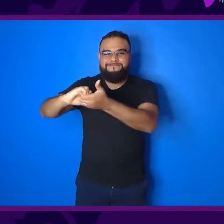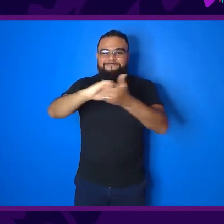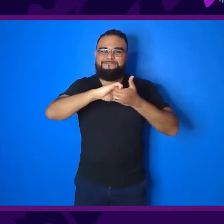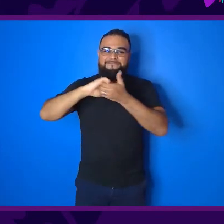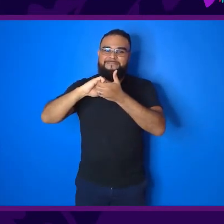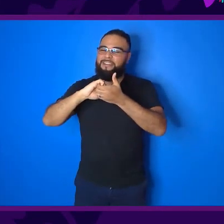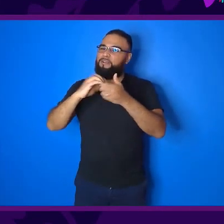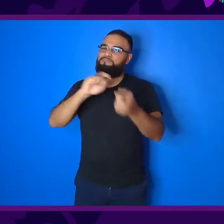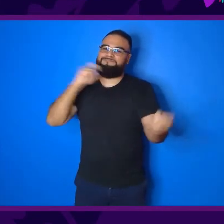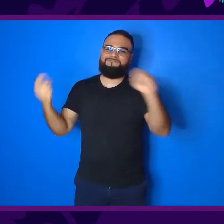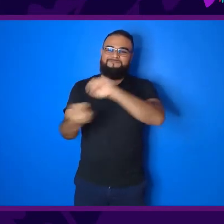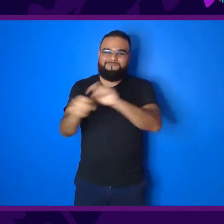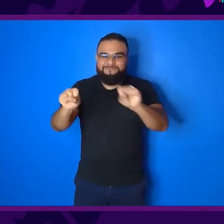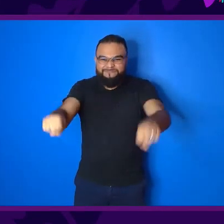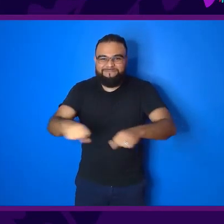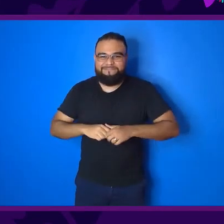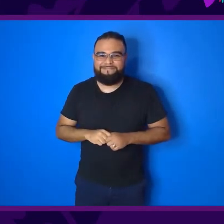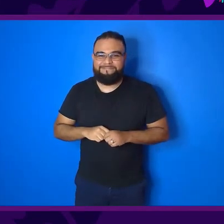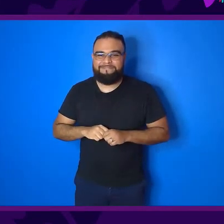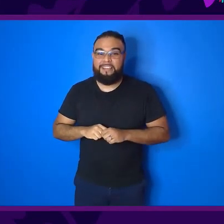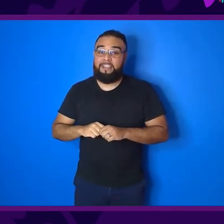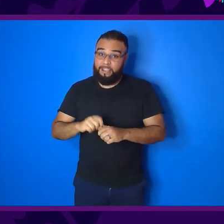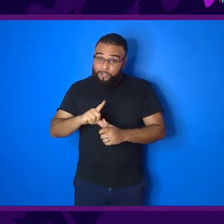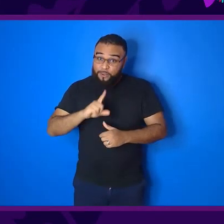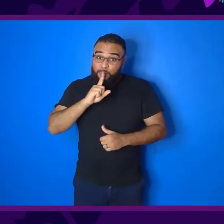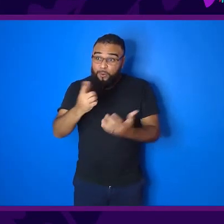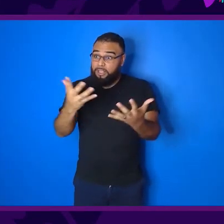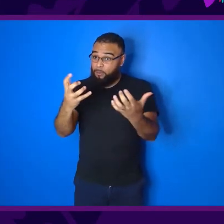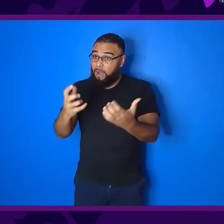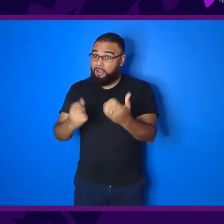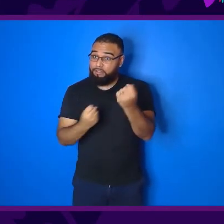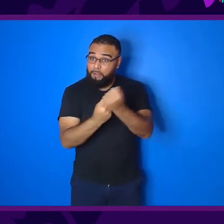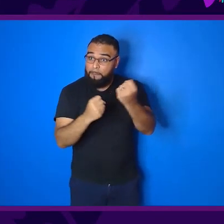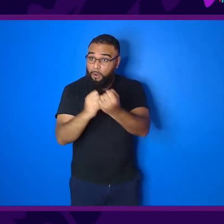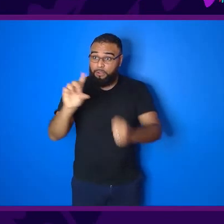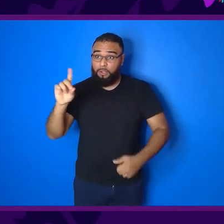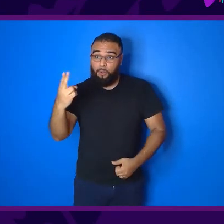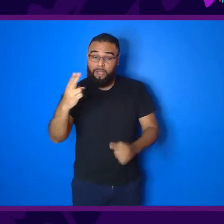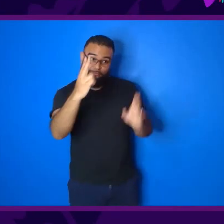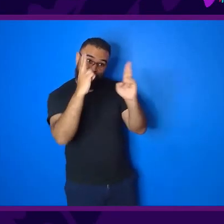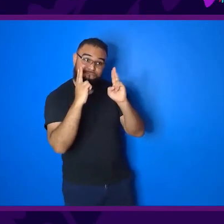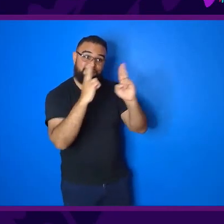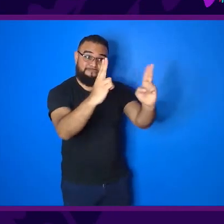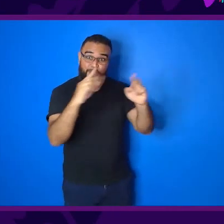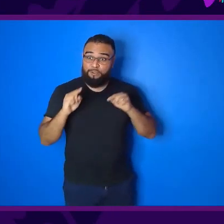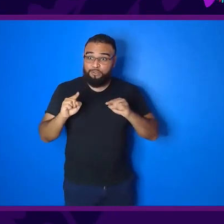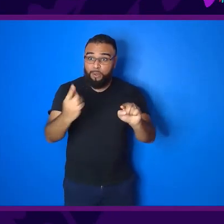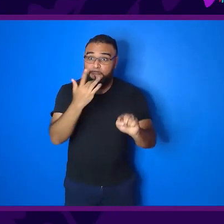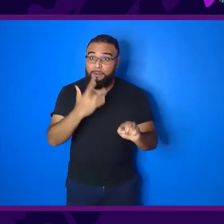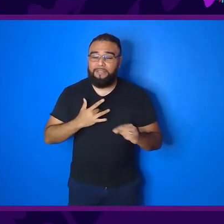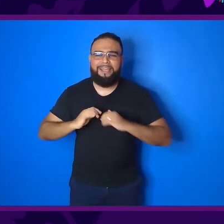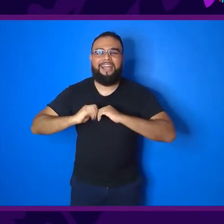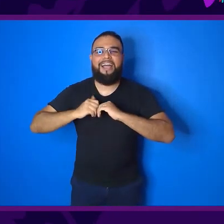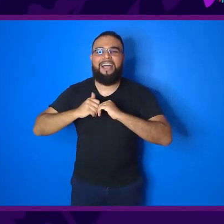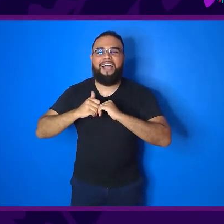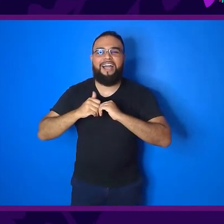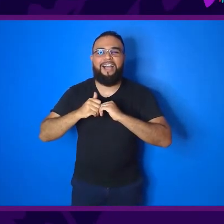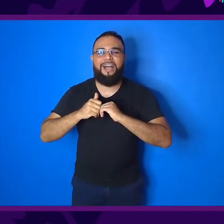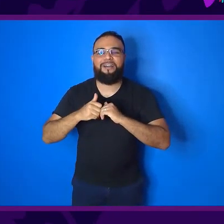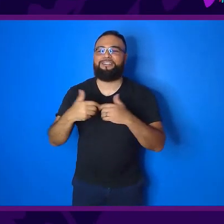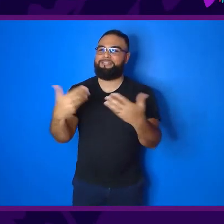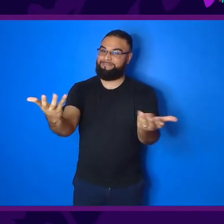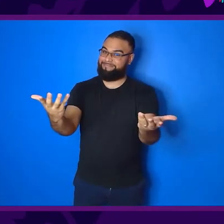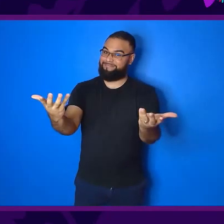there who wants to really pay tribute to Dolores on her birthday, how about double